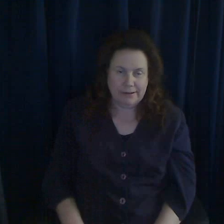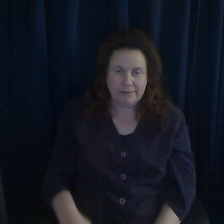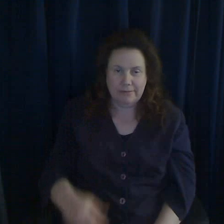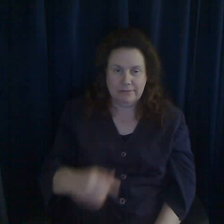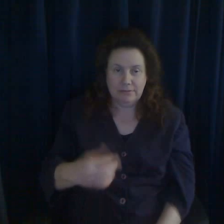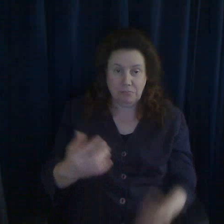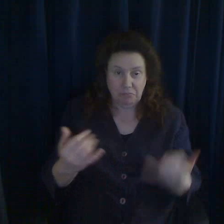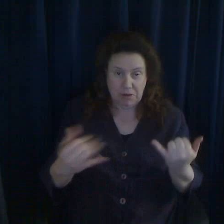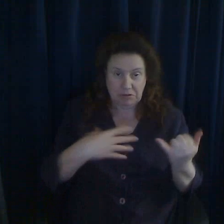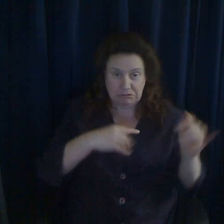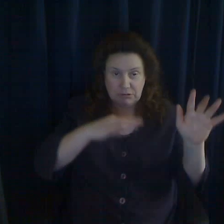care.